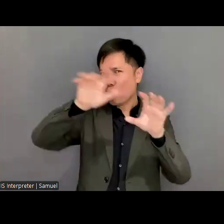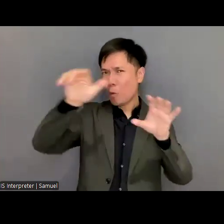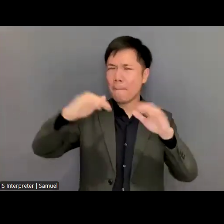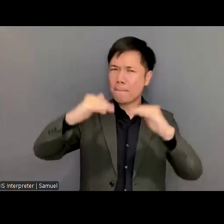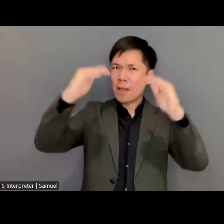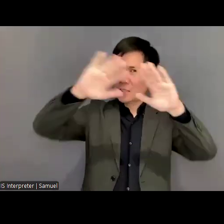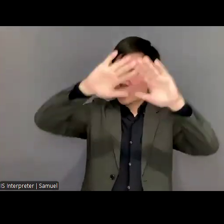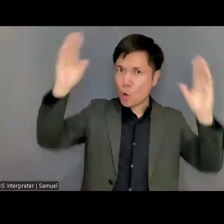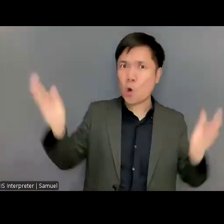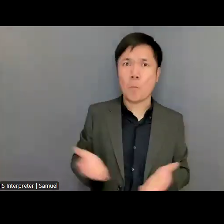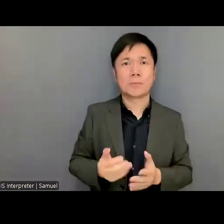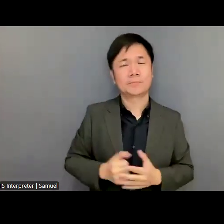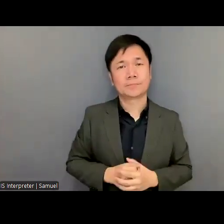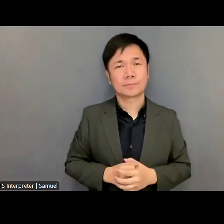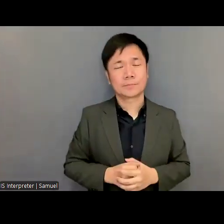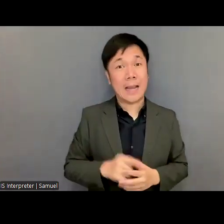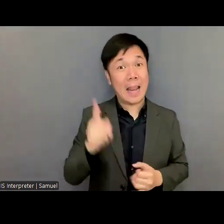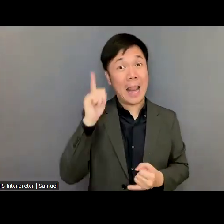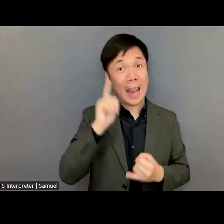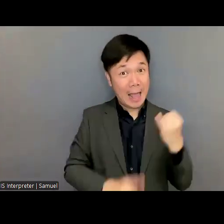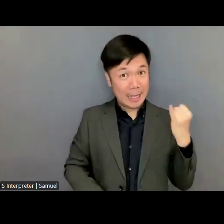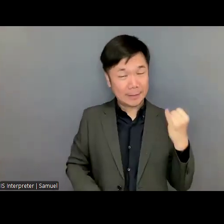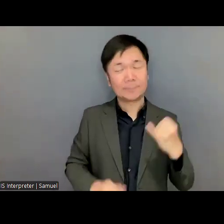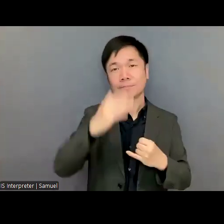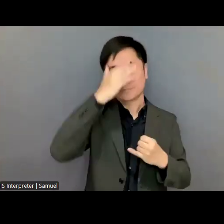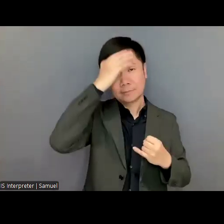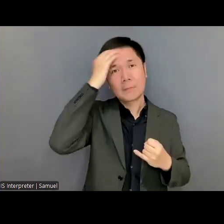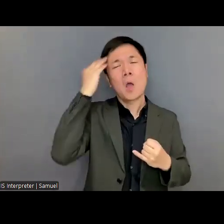level. And finally, that I would say is the